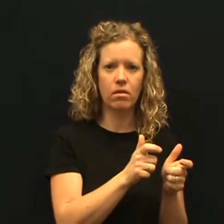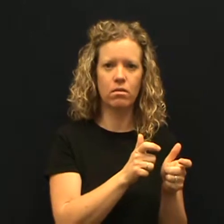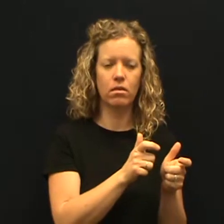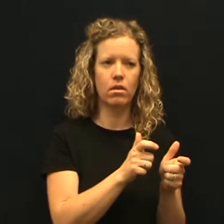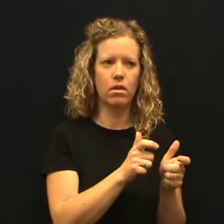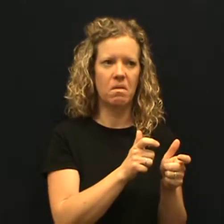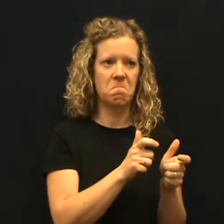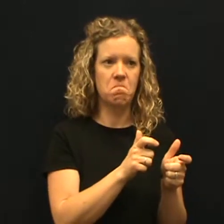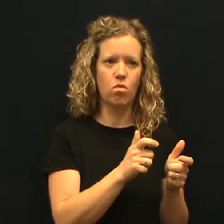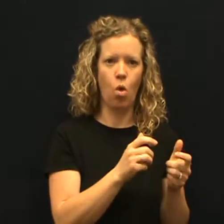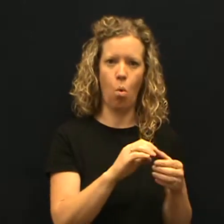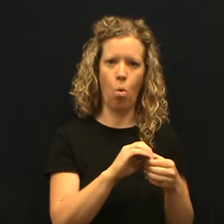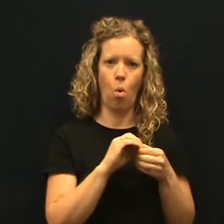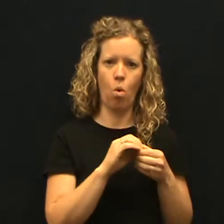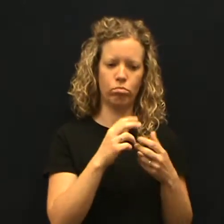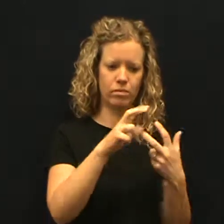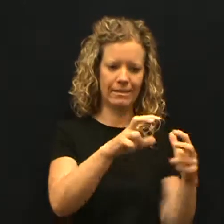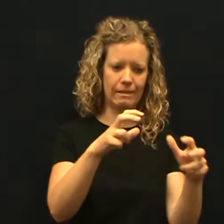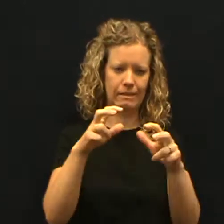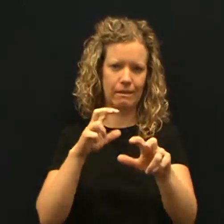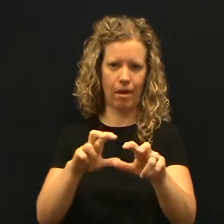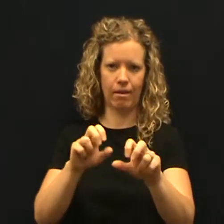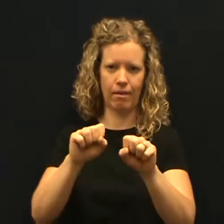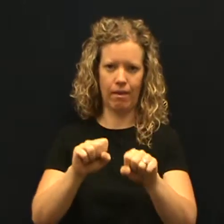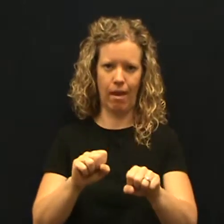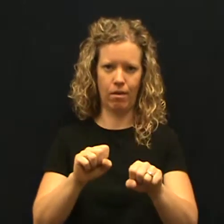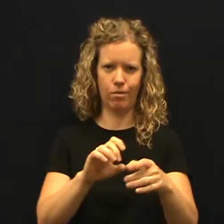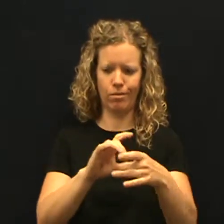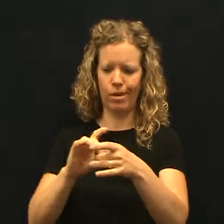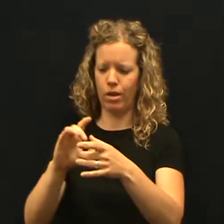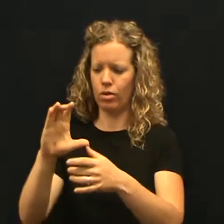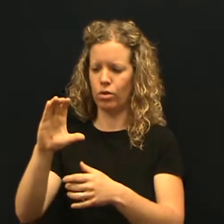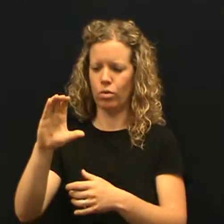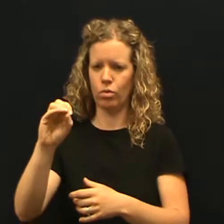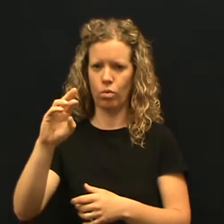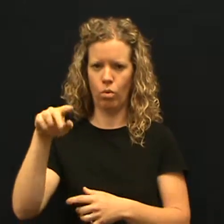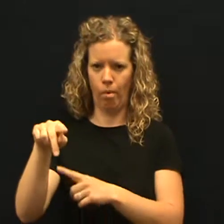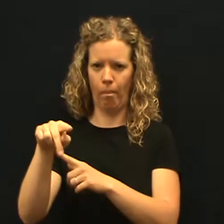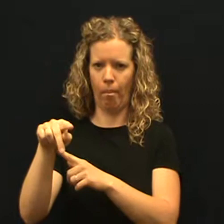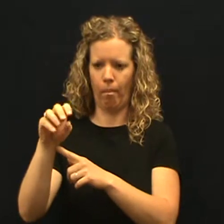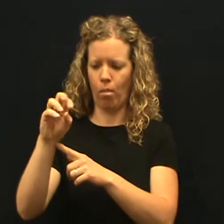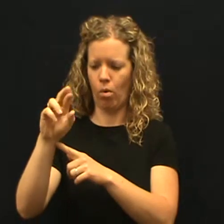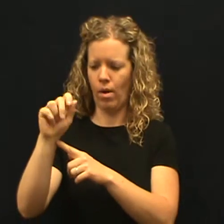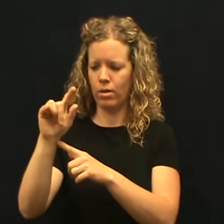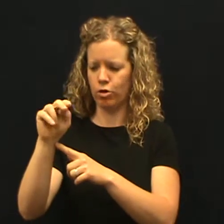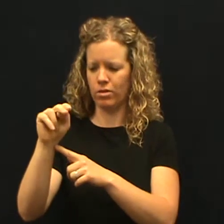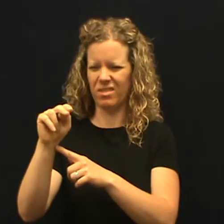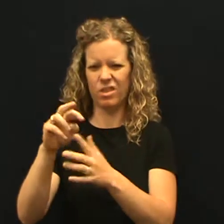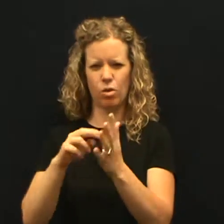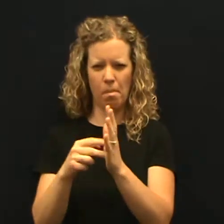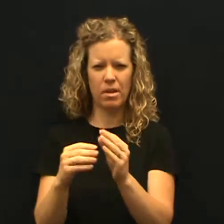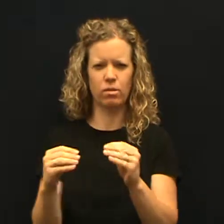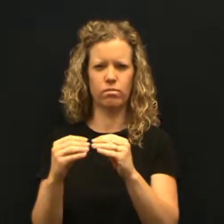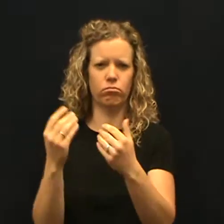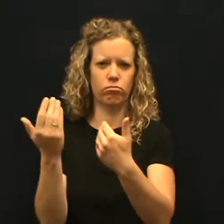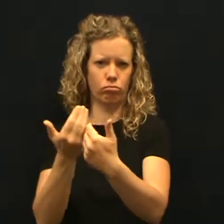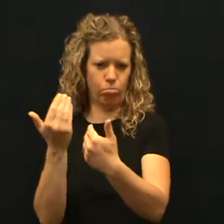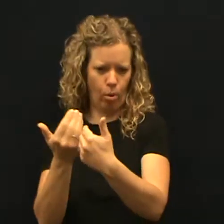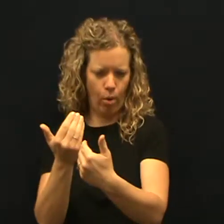of stock and participate in corporate ownership, which makes it a bit easier for corporations to raise